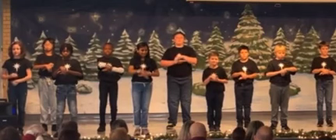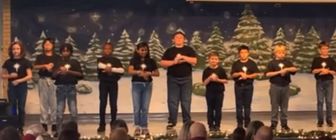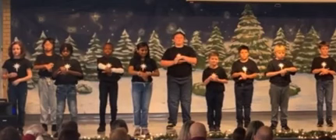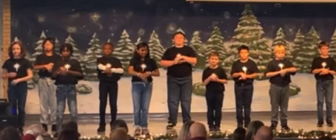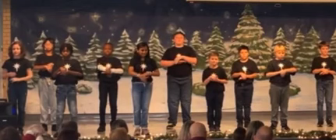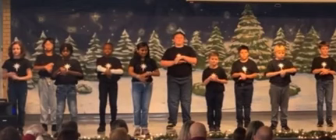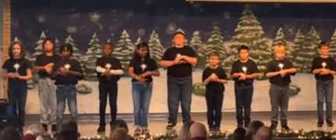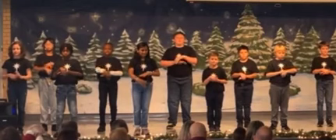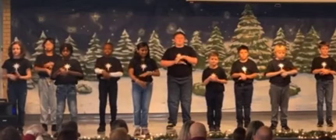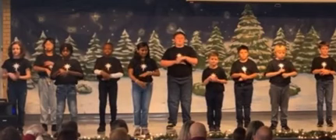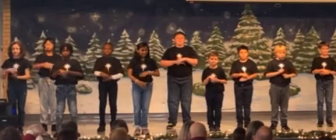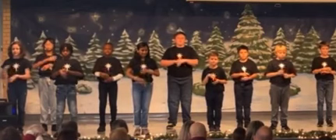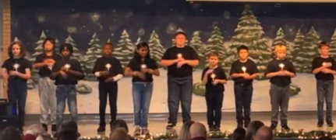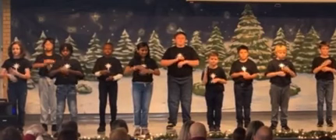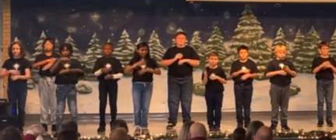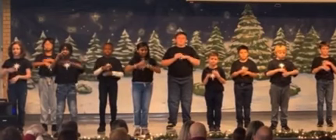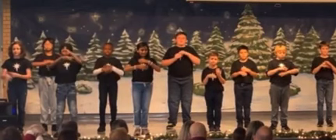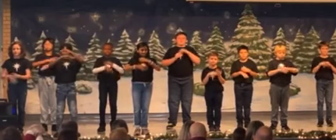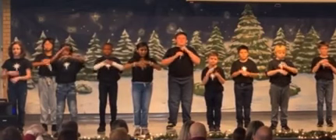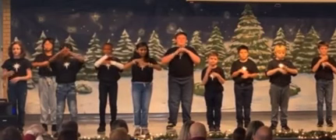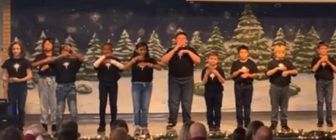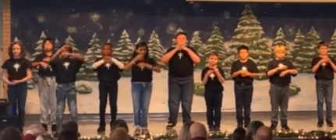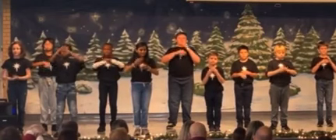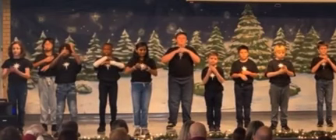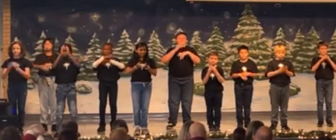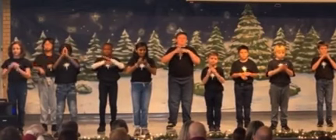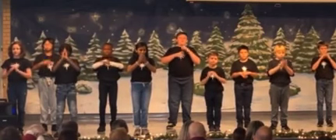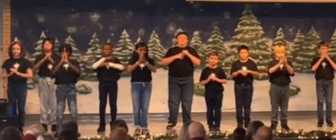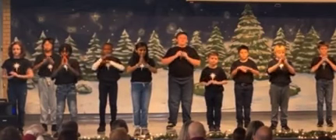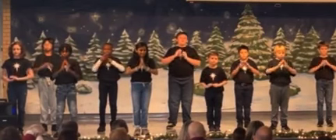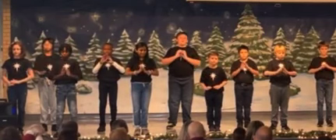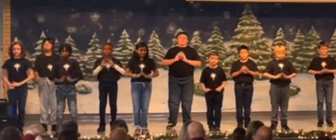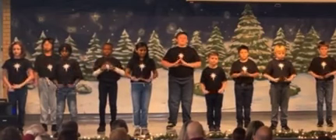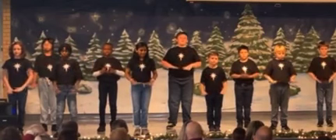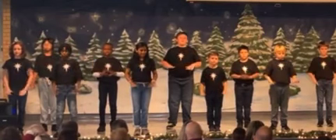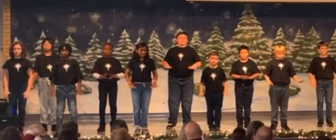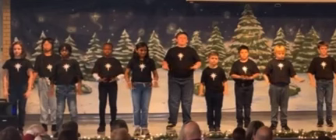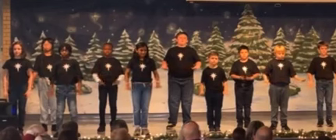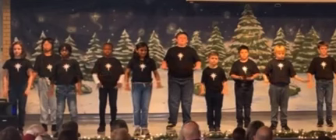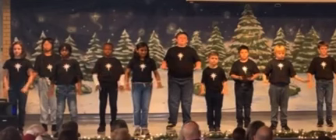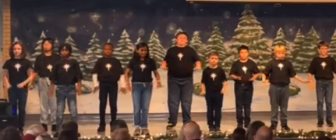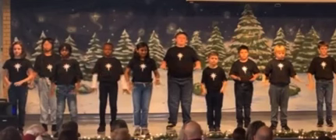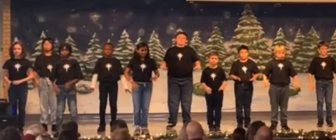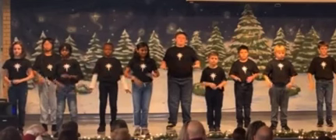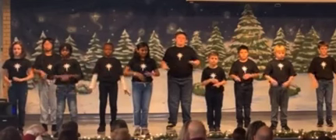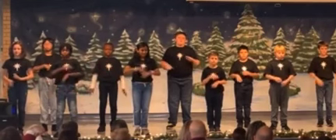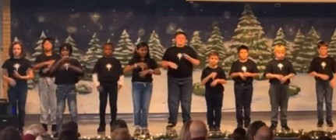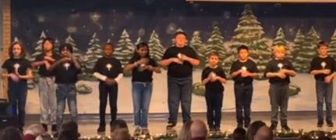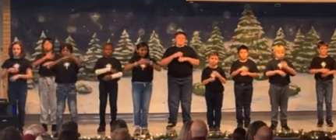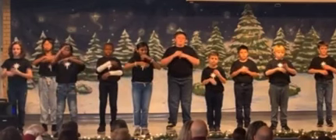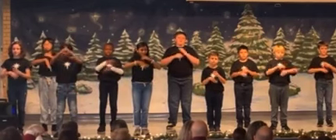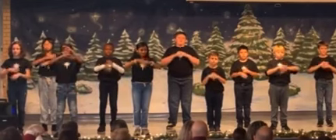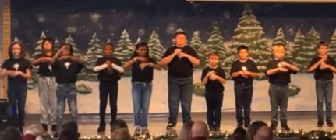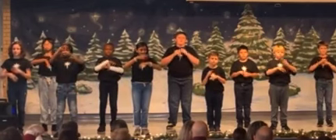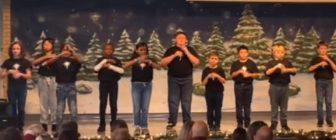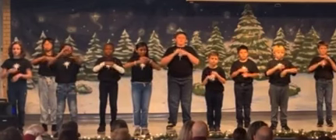All is calm and all